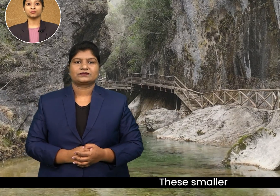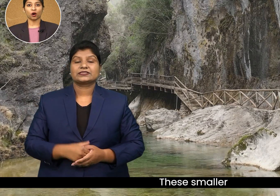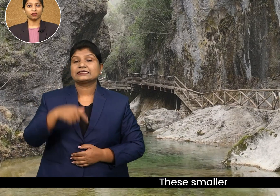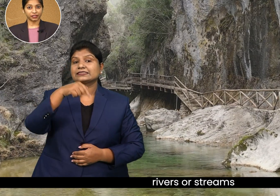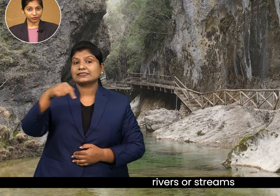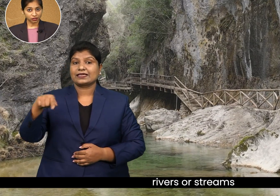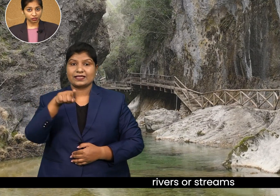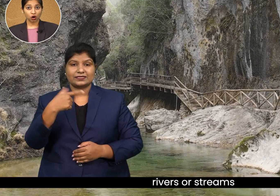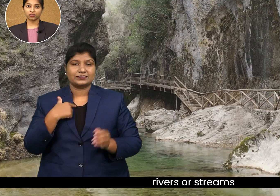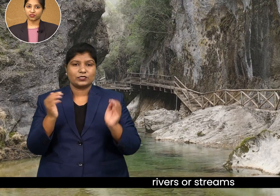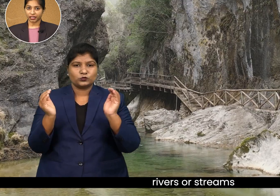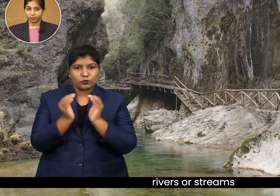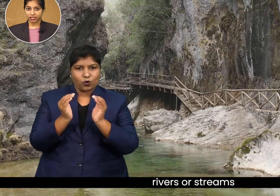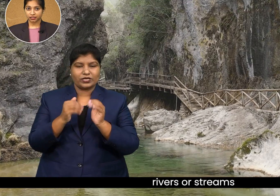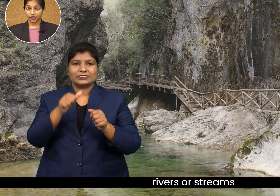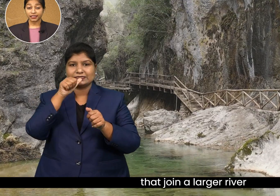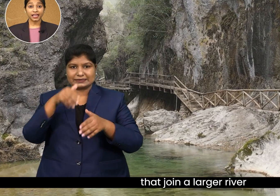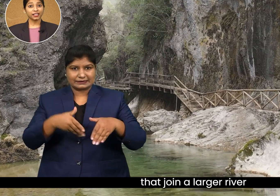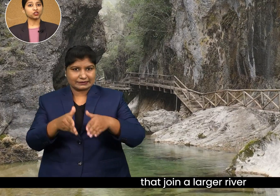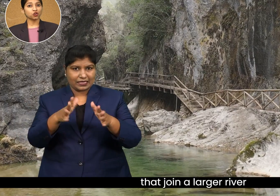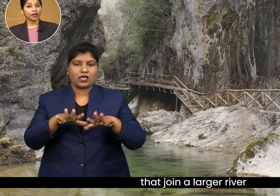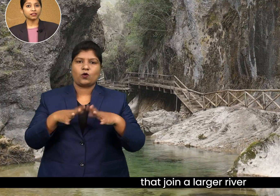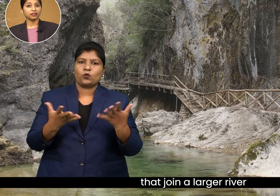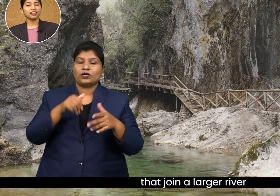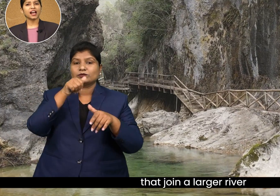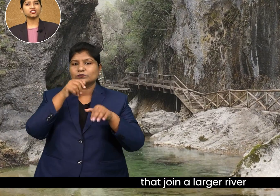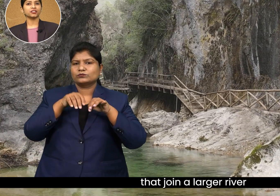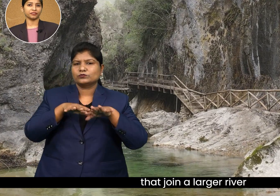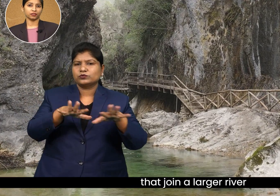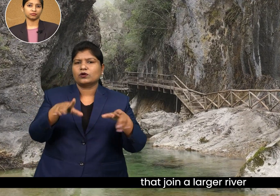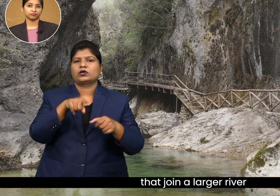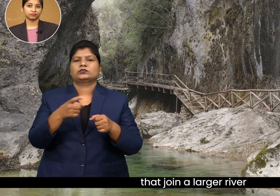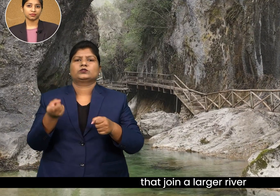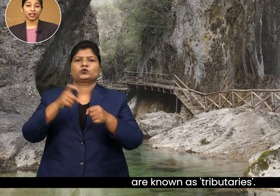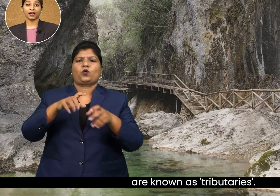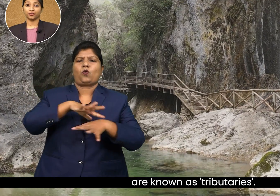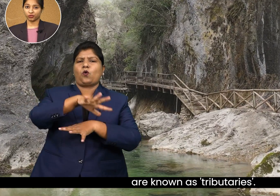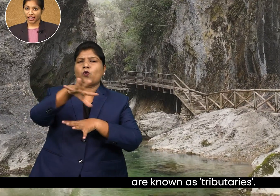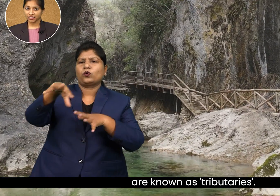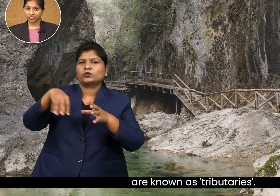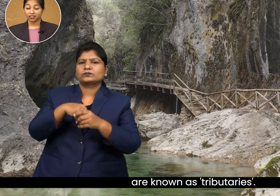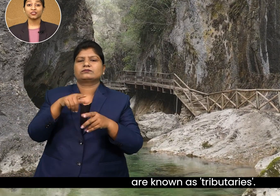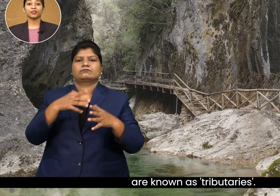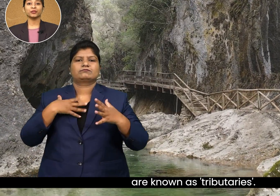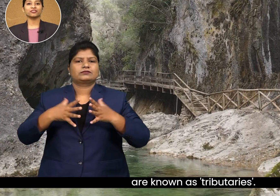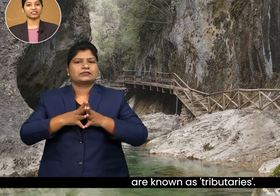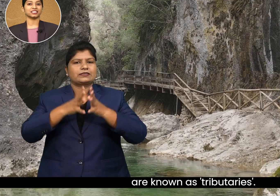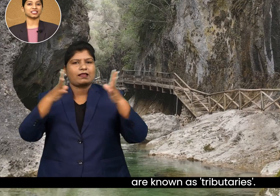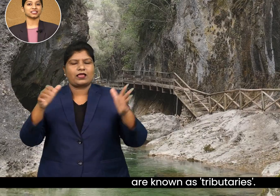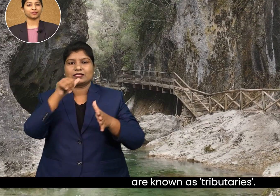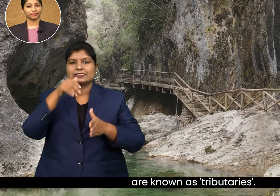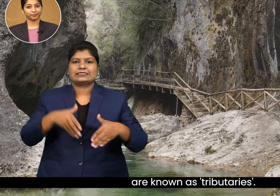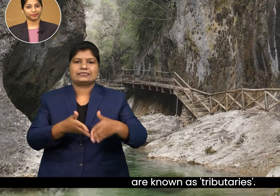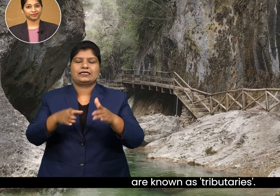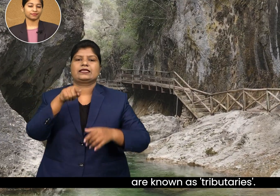These smaller rivers or streams that join a larger river are known as